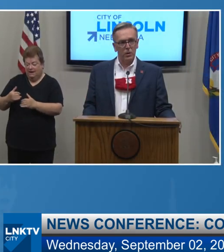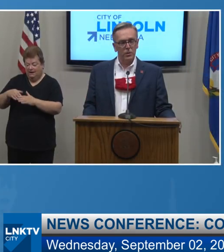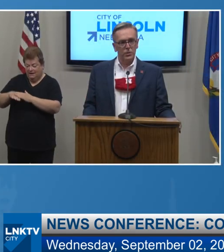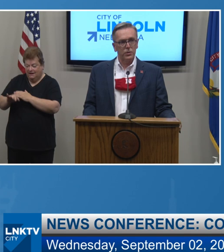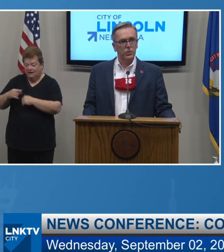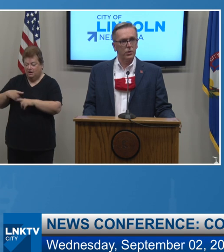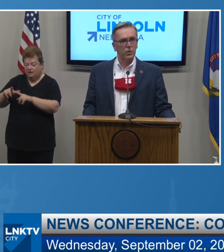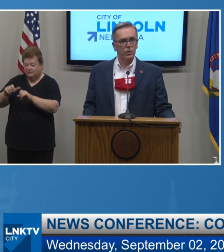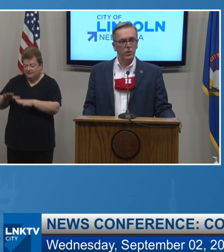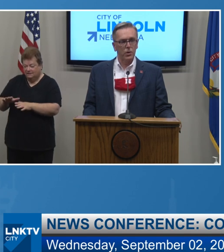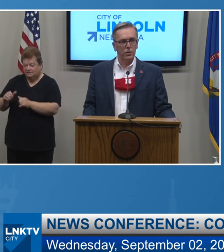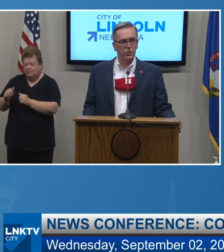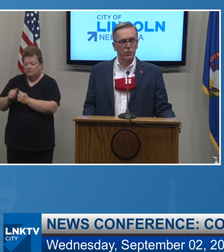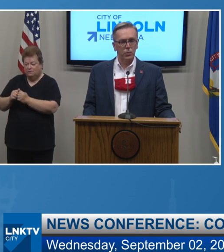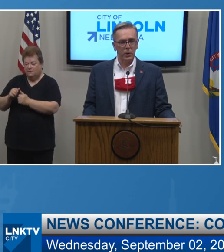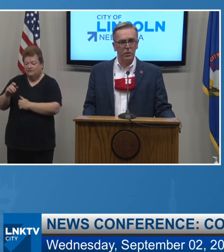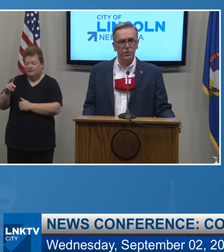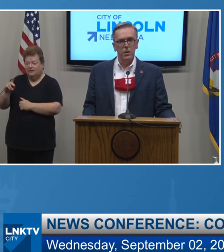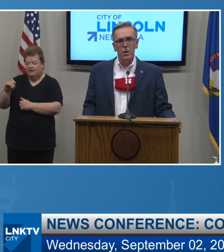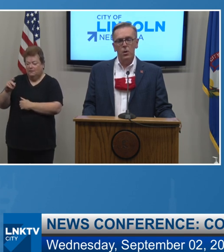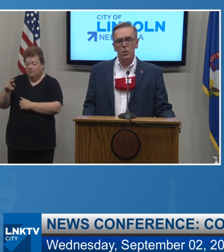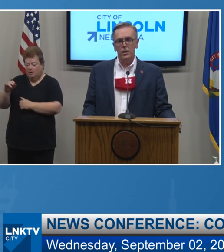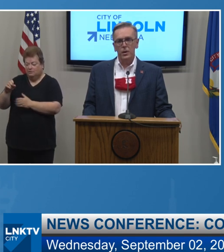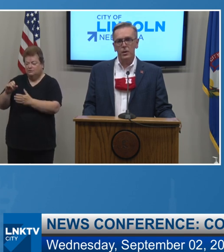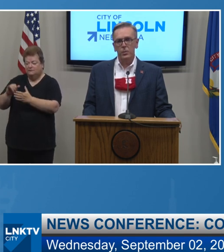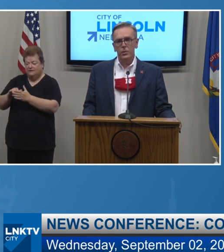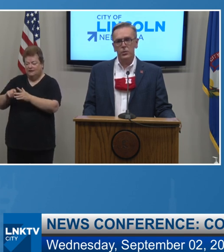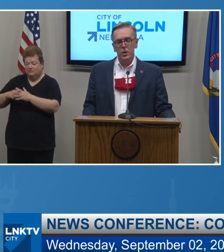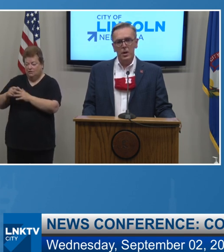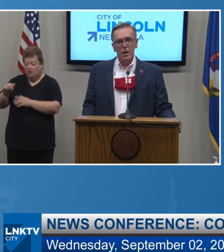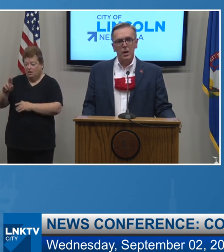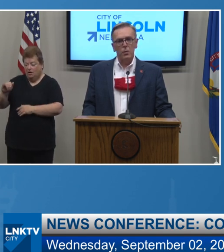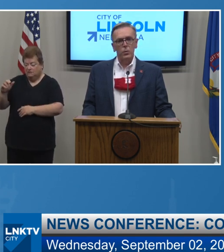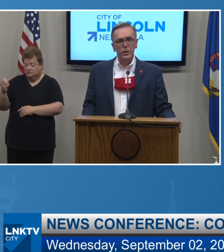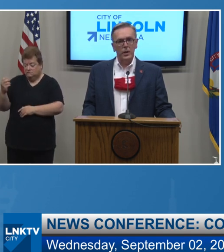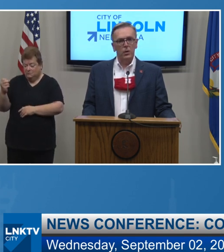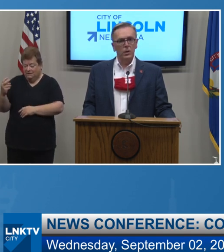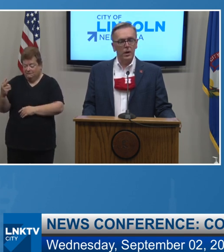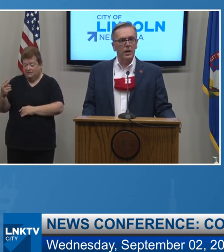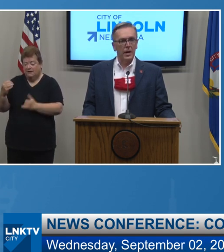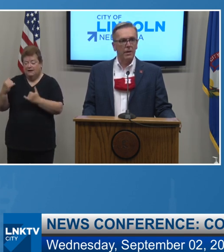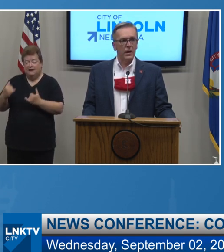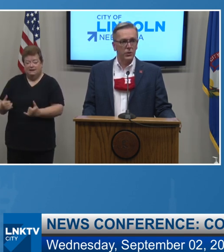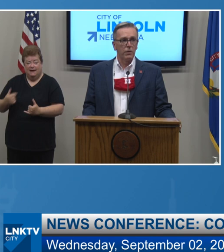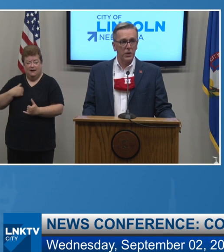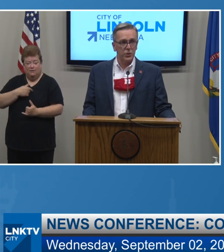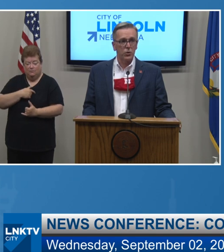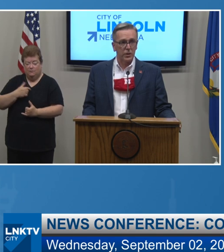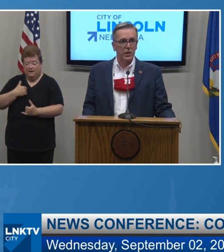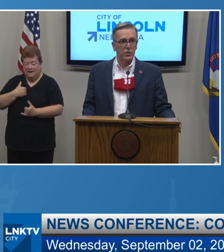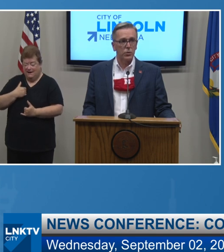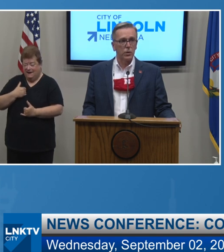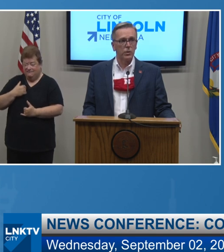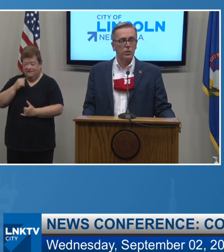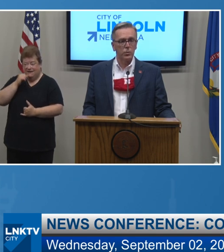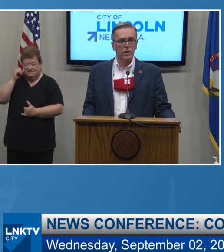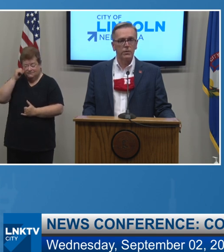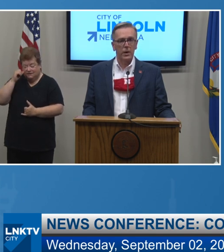with partners that started on August the 12th on campus. We now have, as of